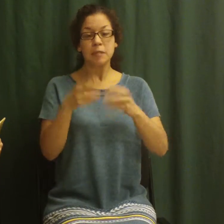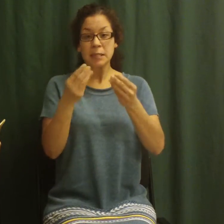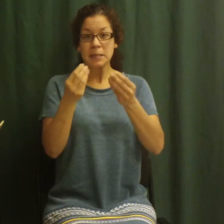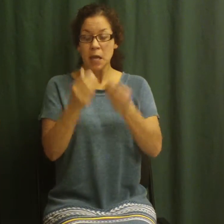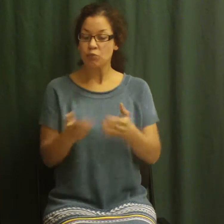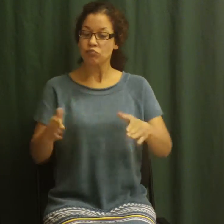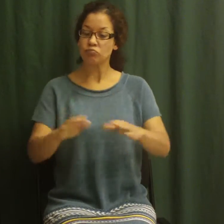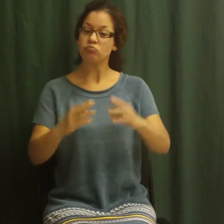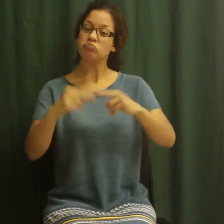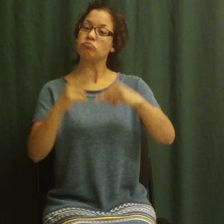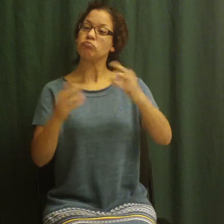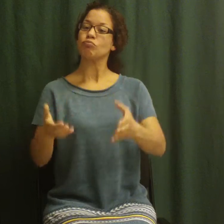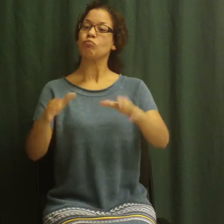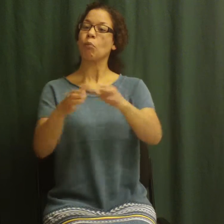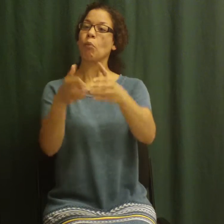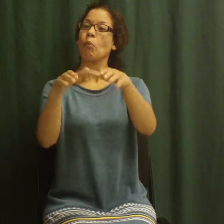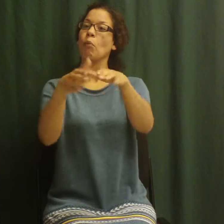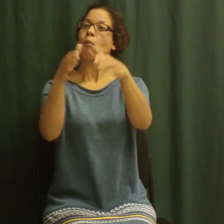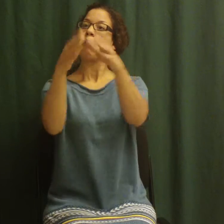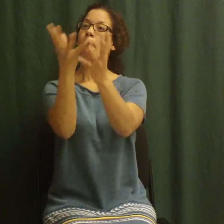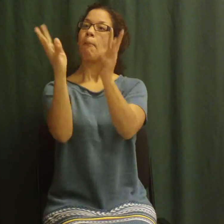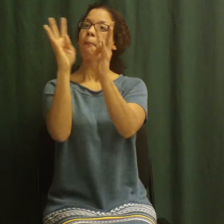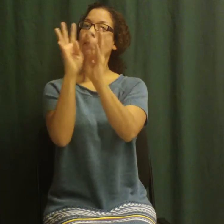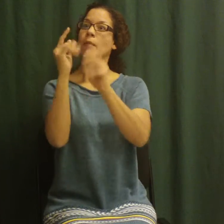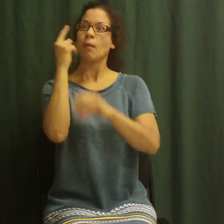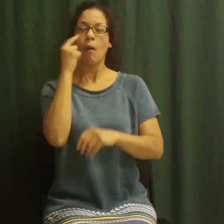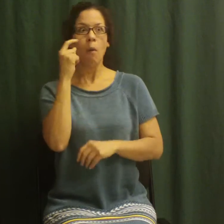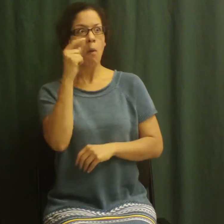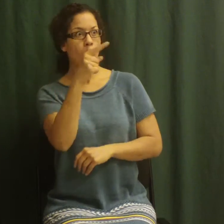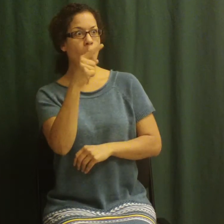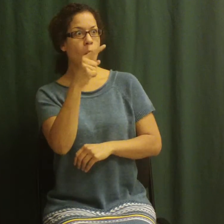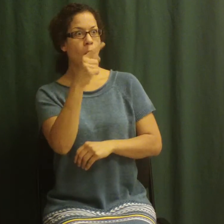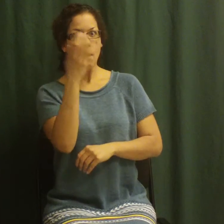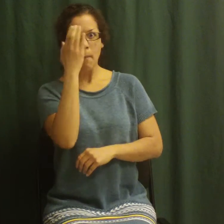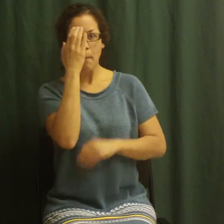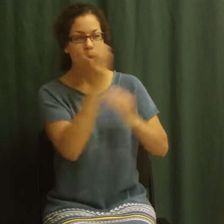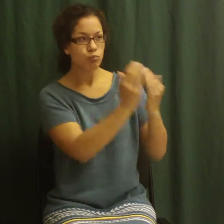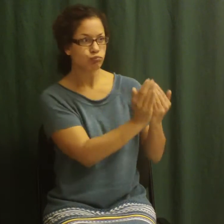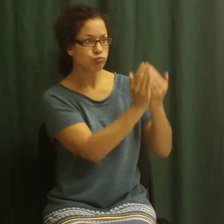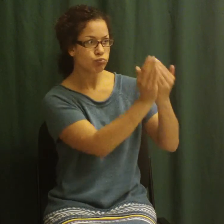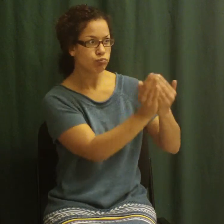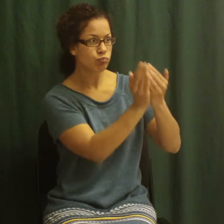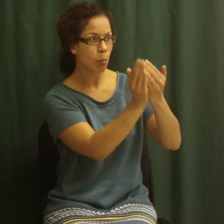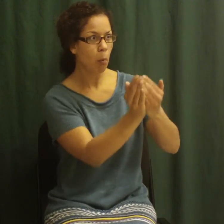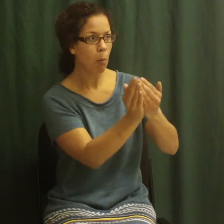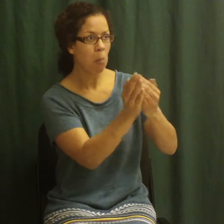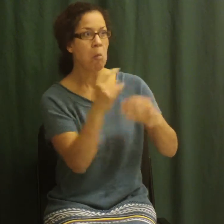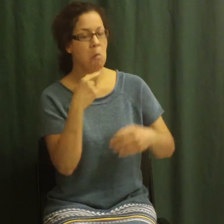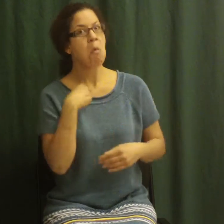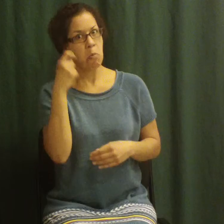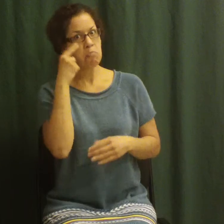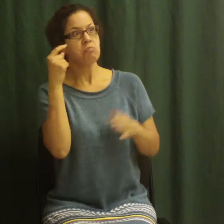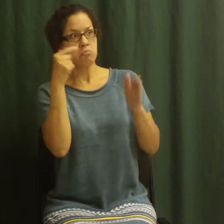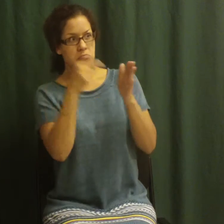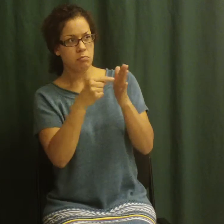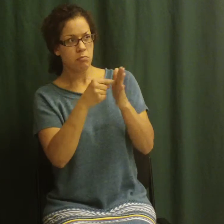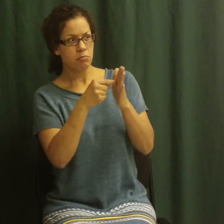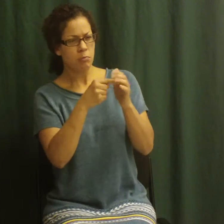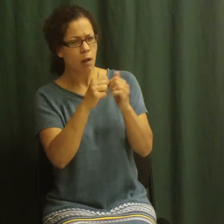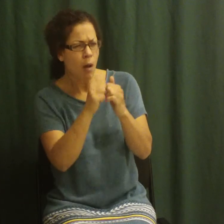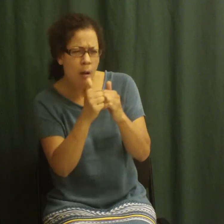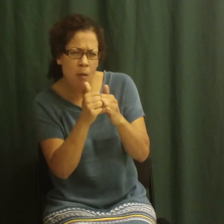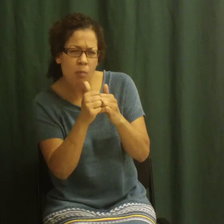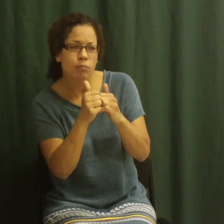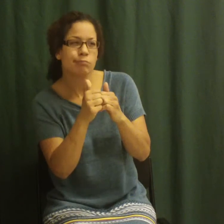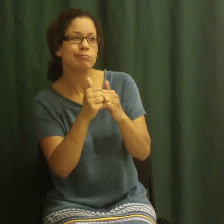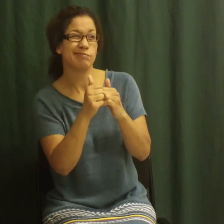a pirate ship sailed into view. I knew what it was because its flag had a skull